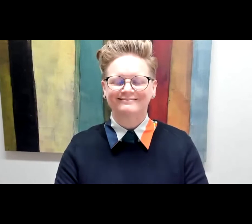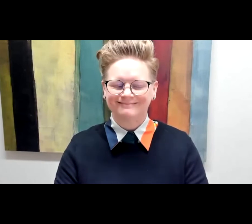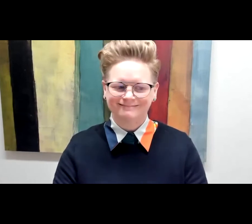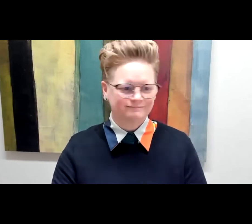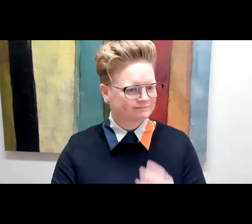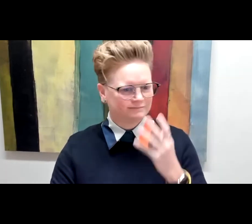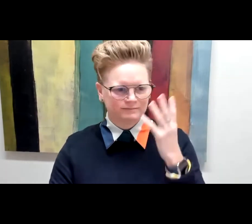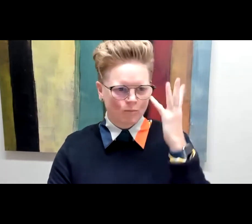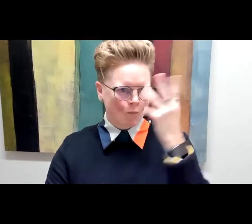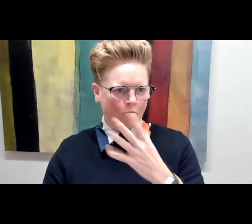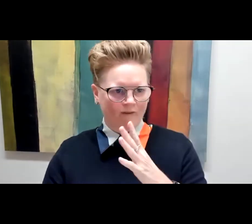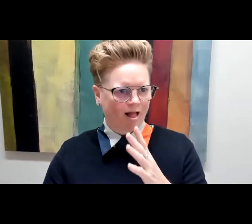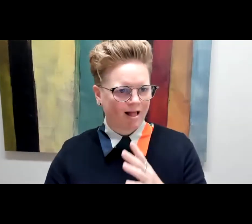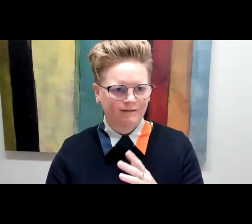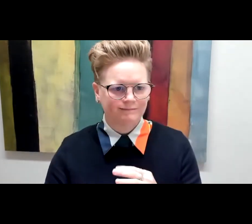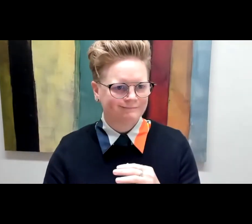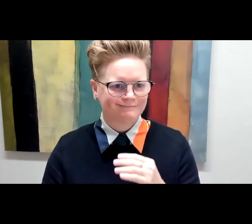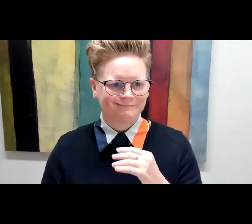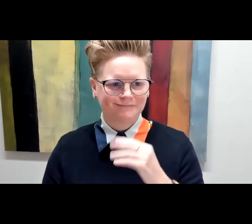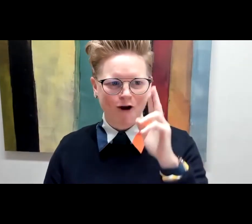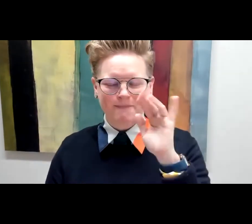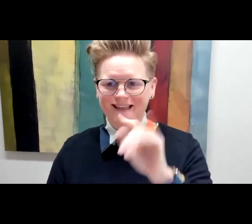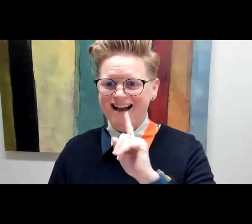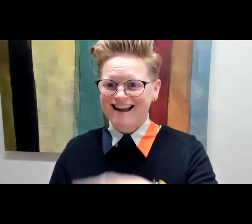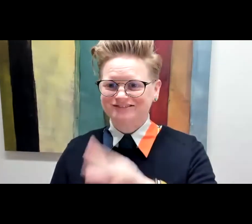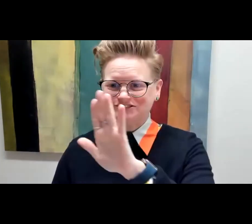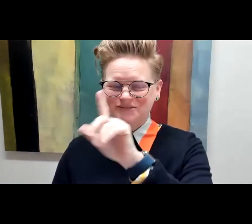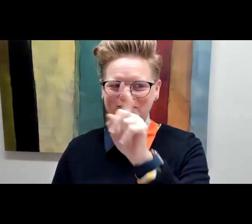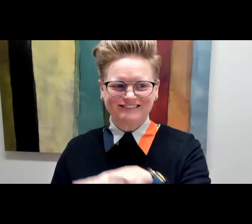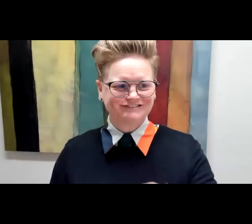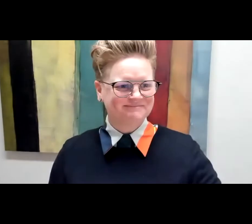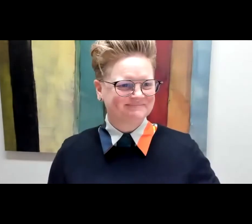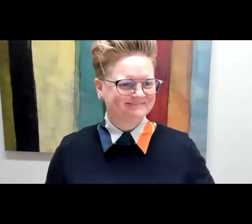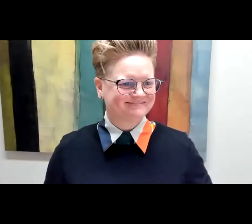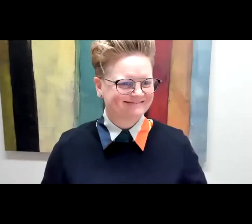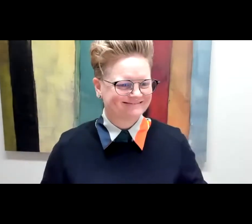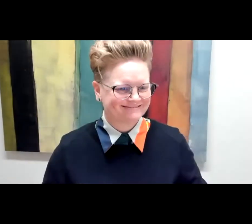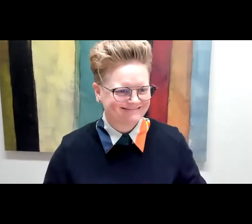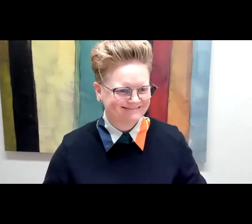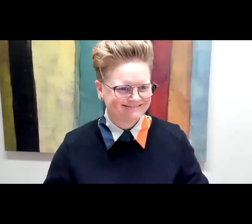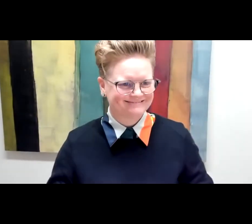in deaf services for children. Okay, beautiful.